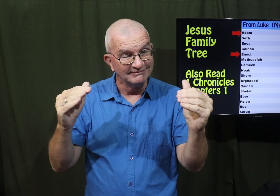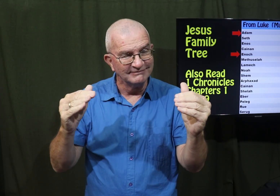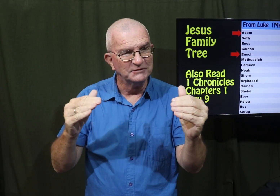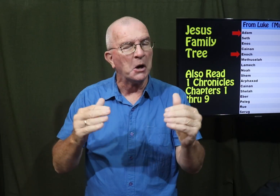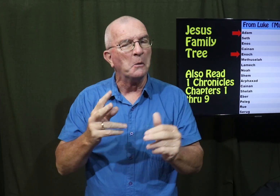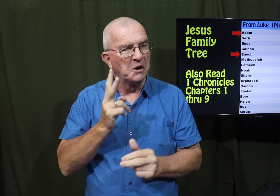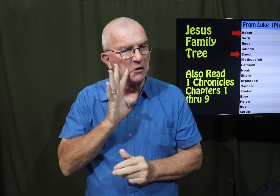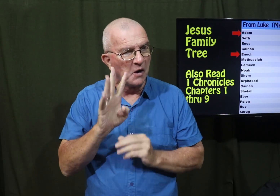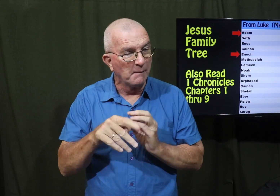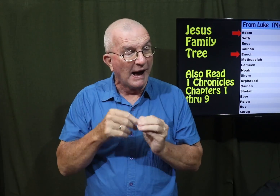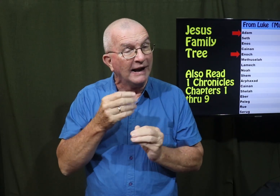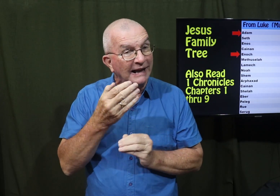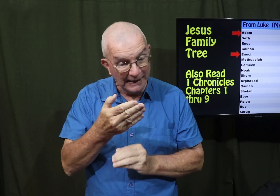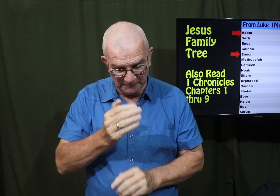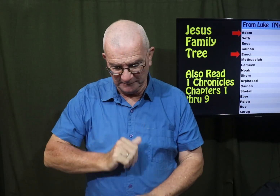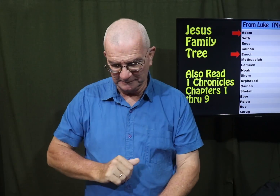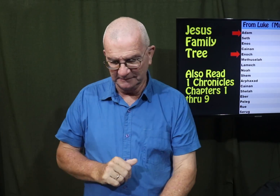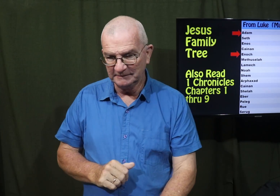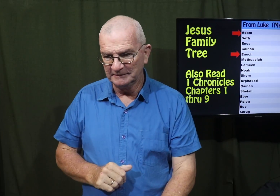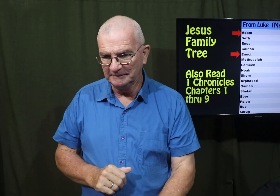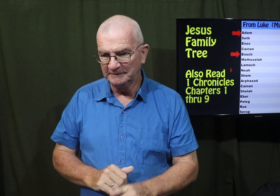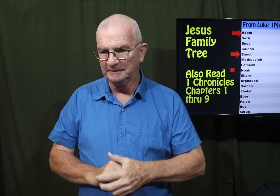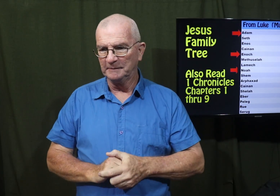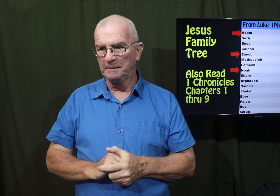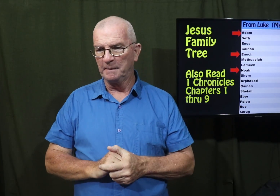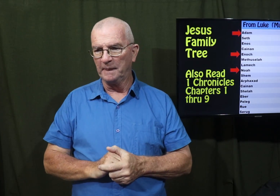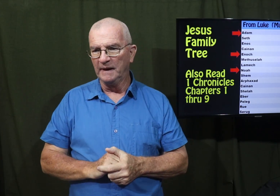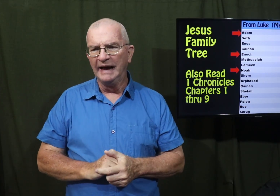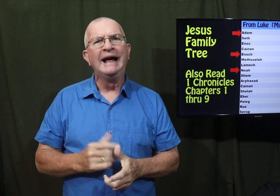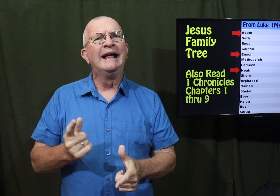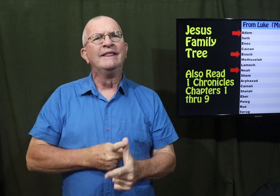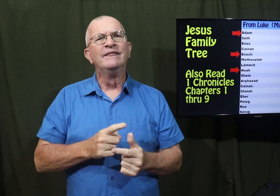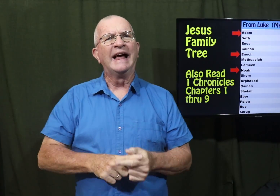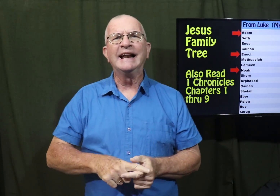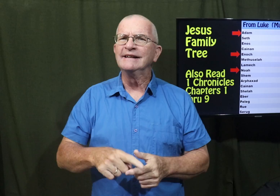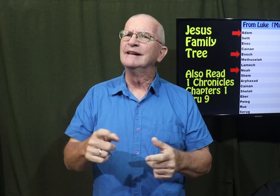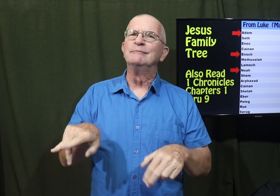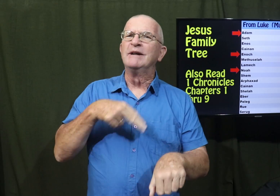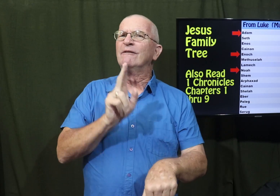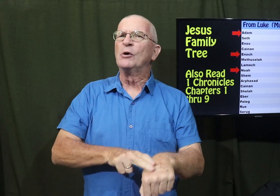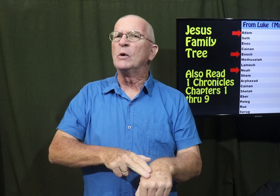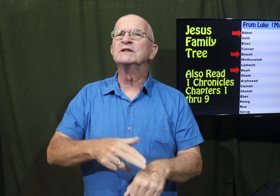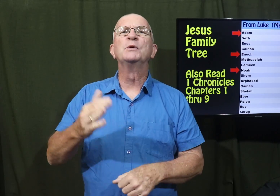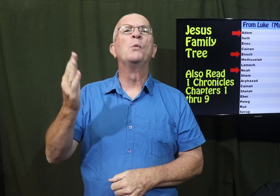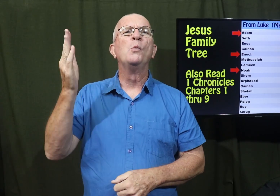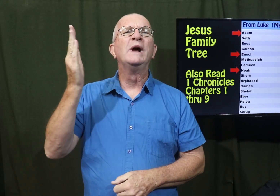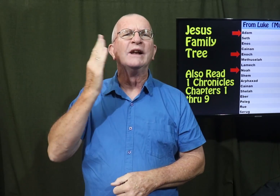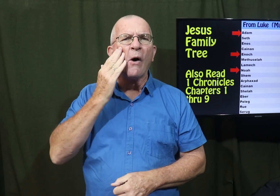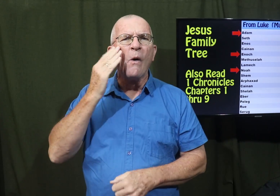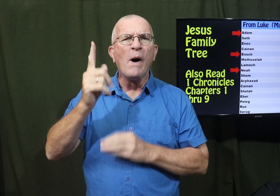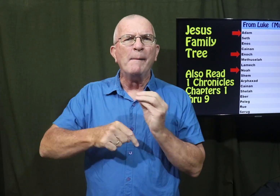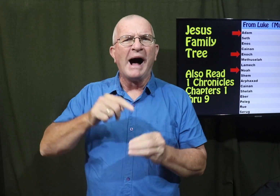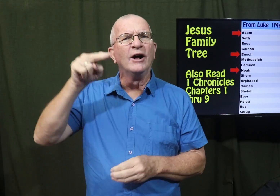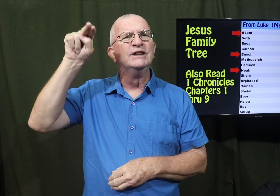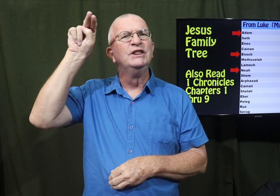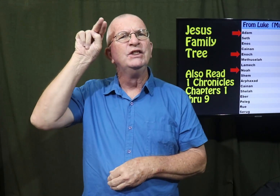So we're going to talk about him. Then there's, we know about Noah.